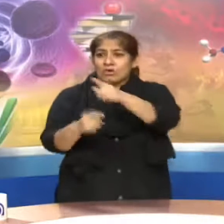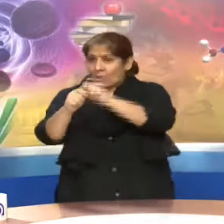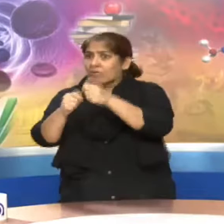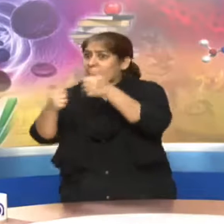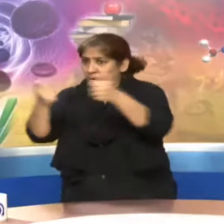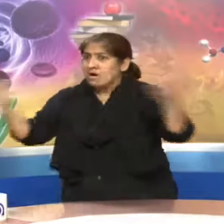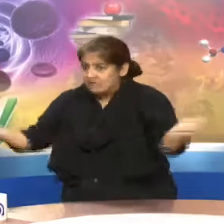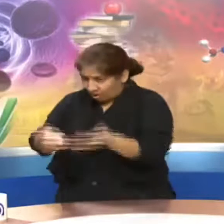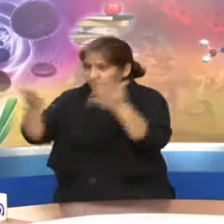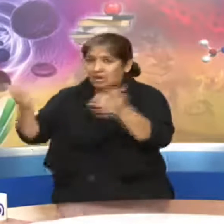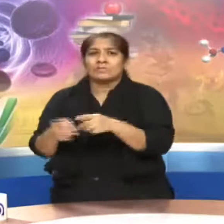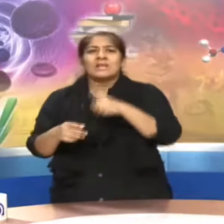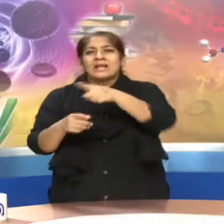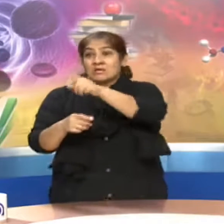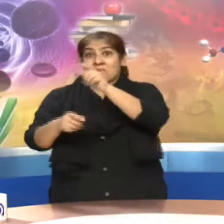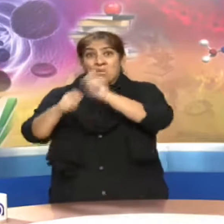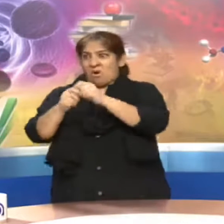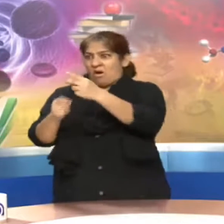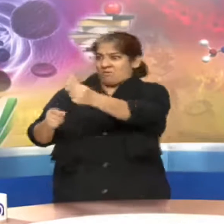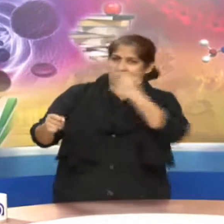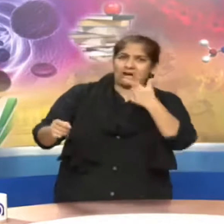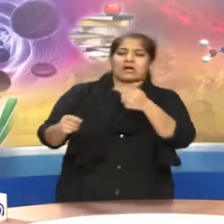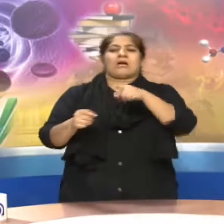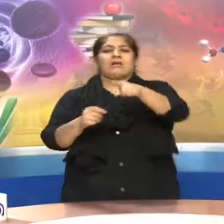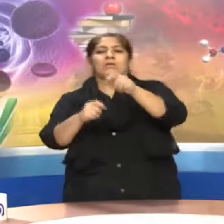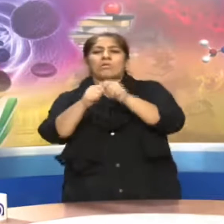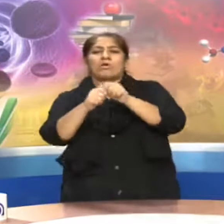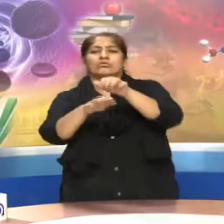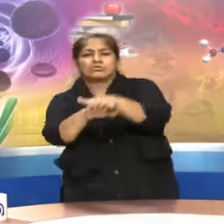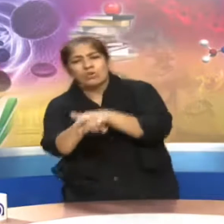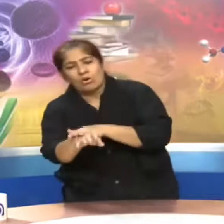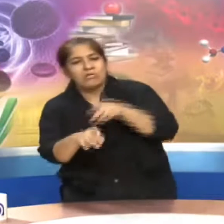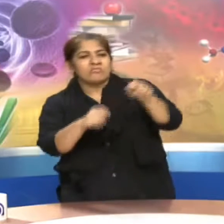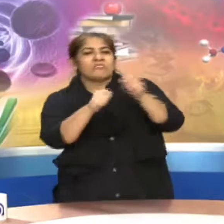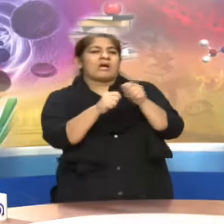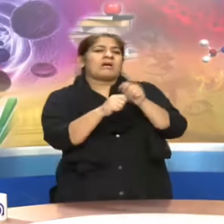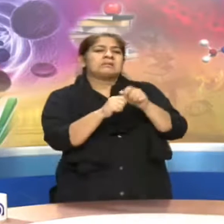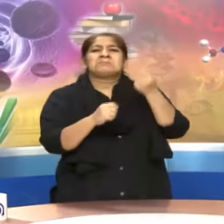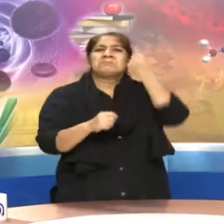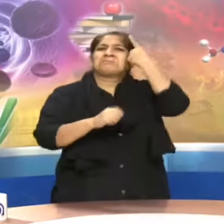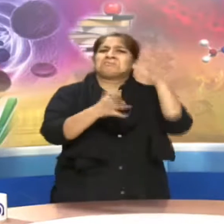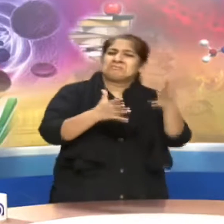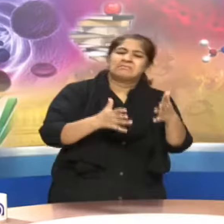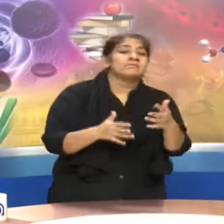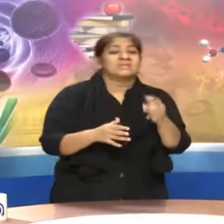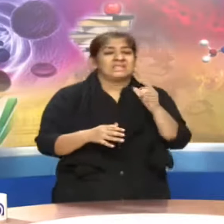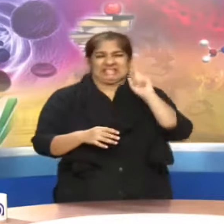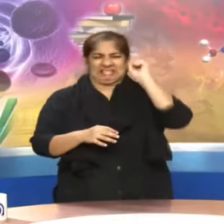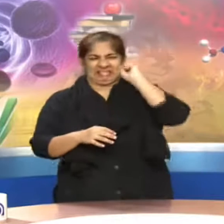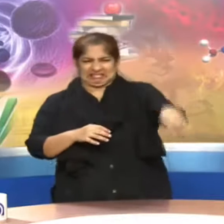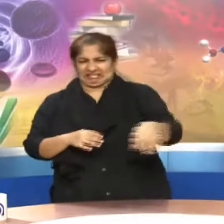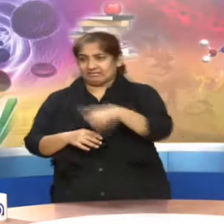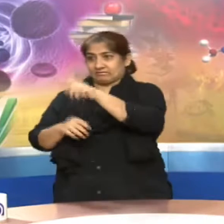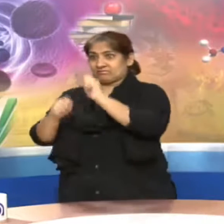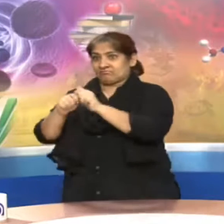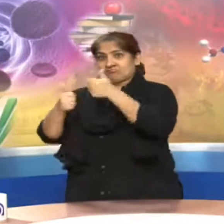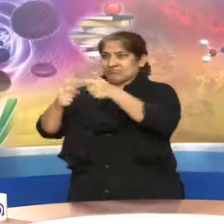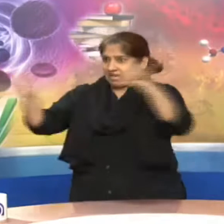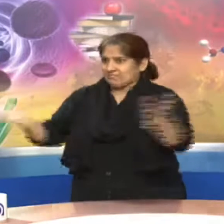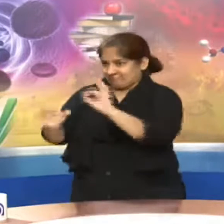The first can be considered as the supervisor motivates people. There are